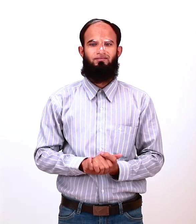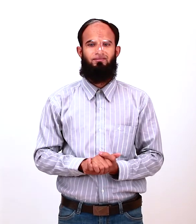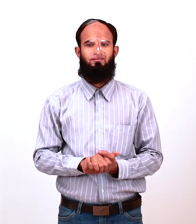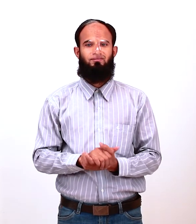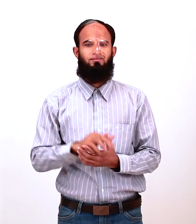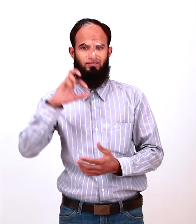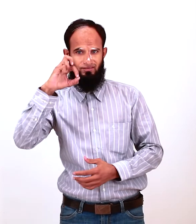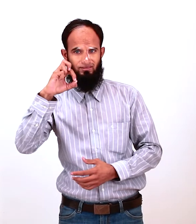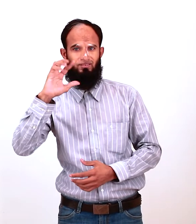9.